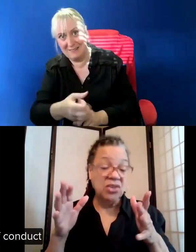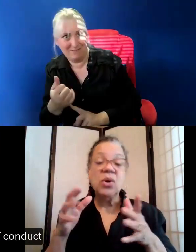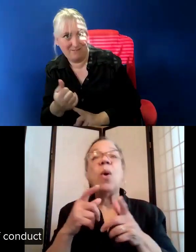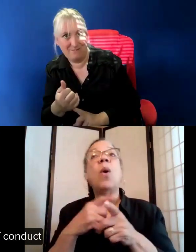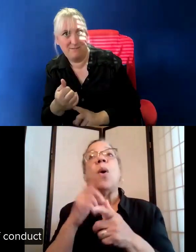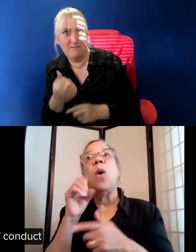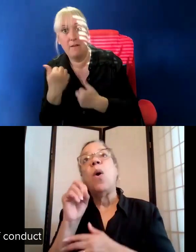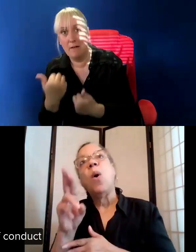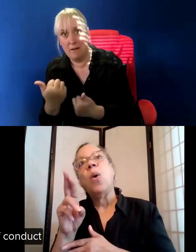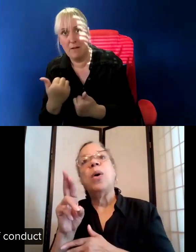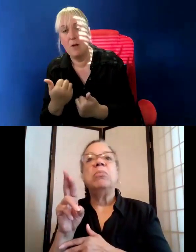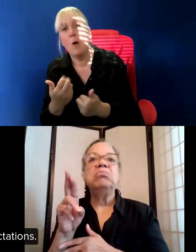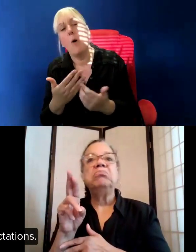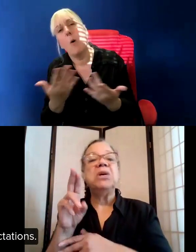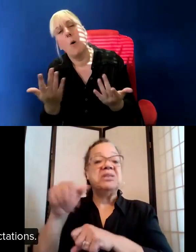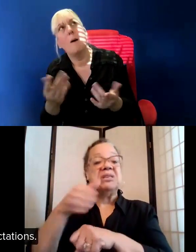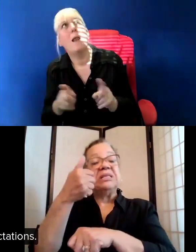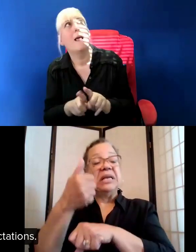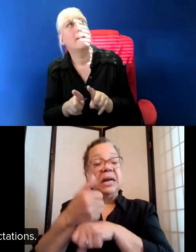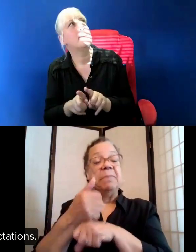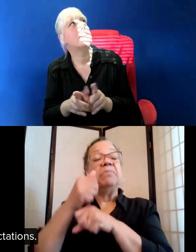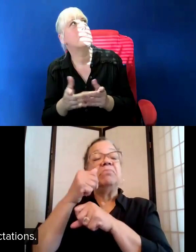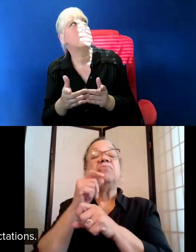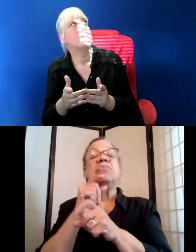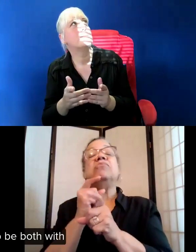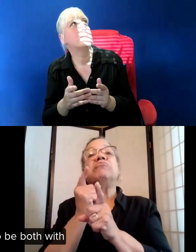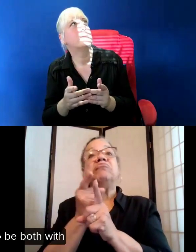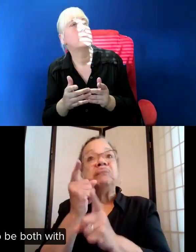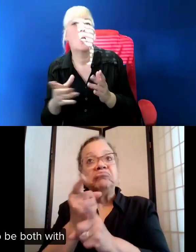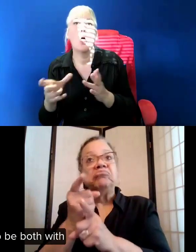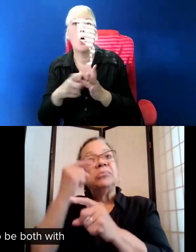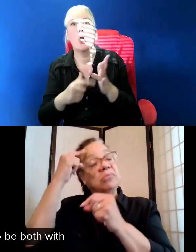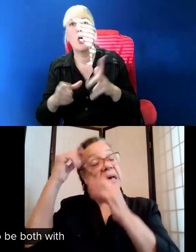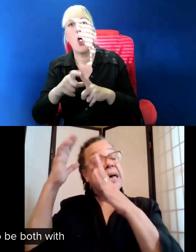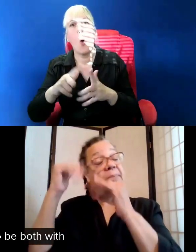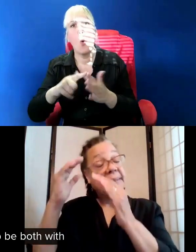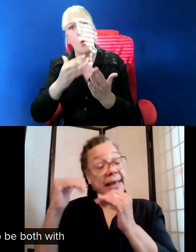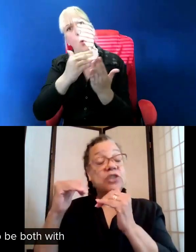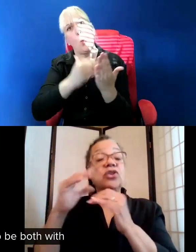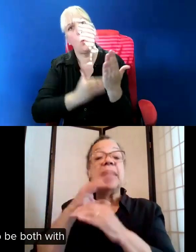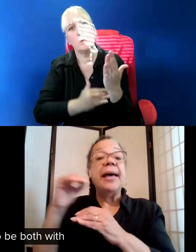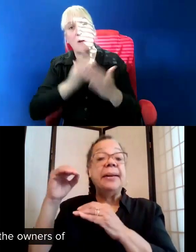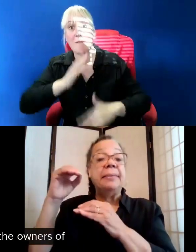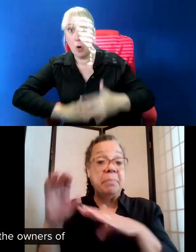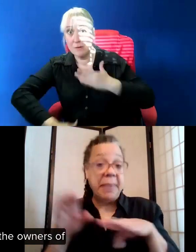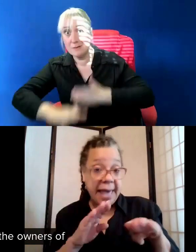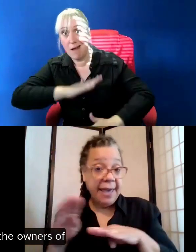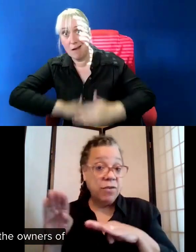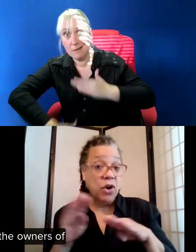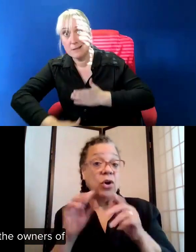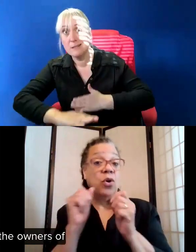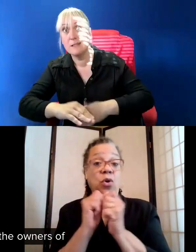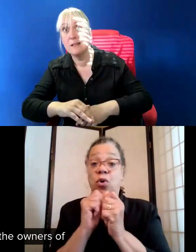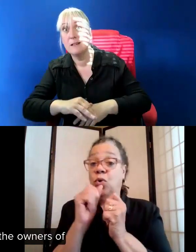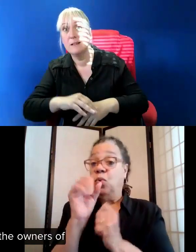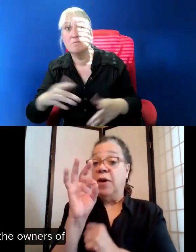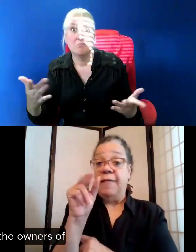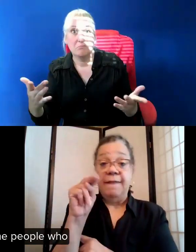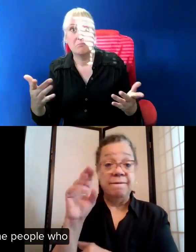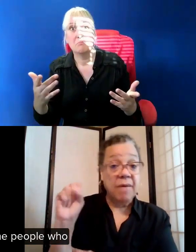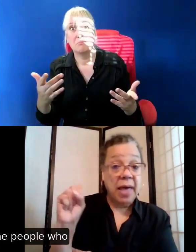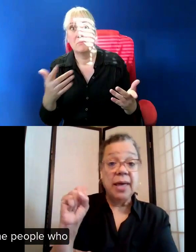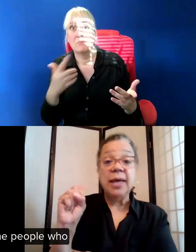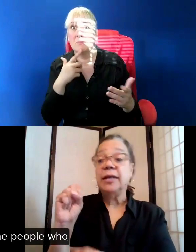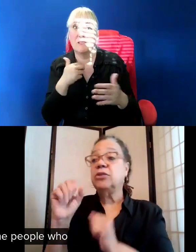a code of conduct or expectations, and for that to be both with fans and with the owners